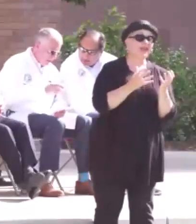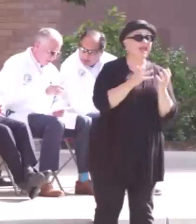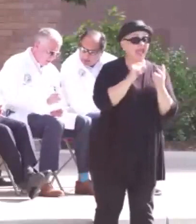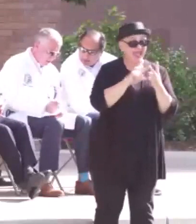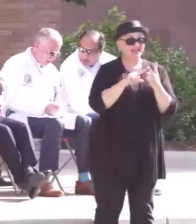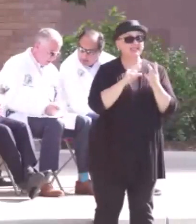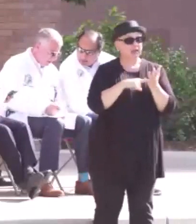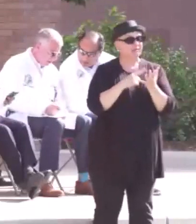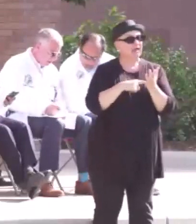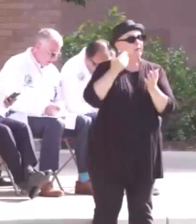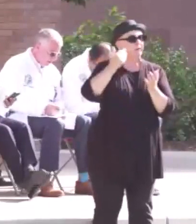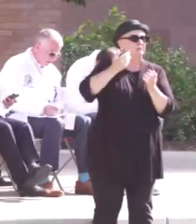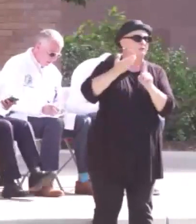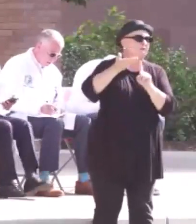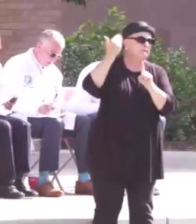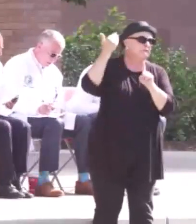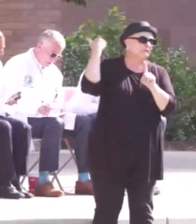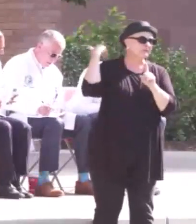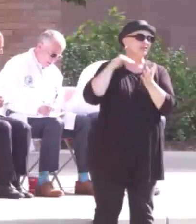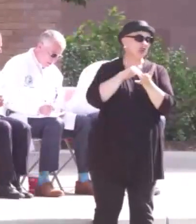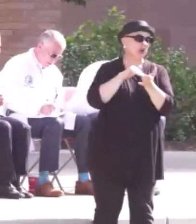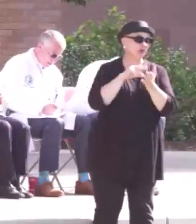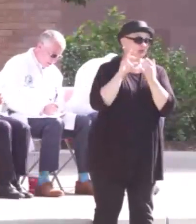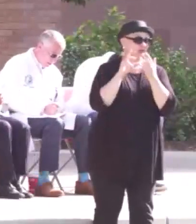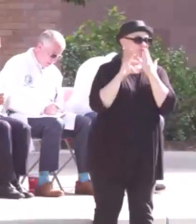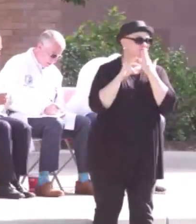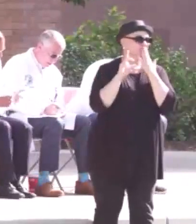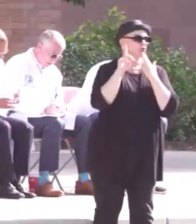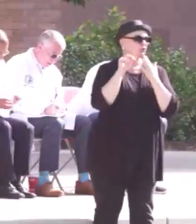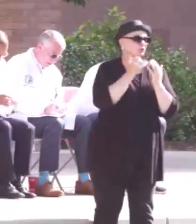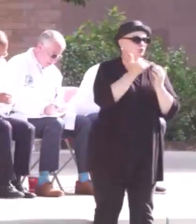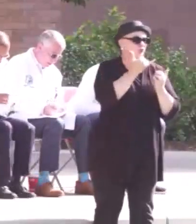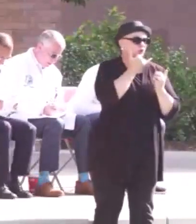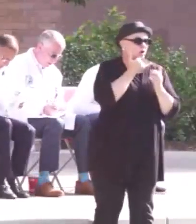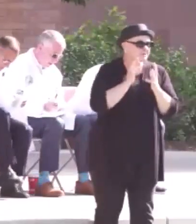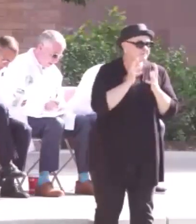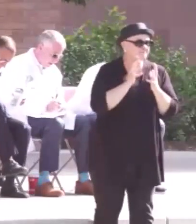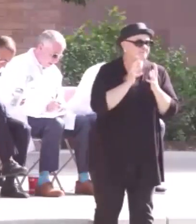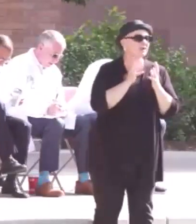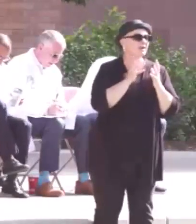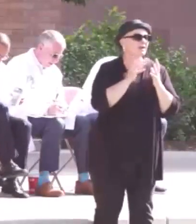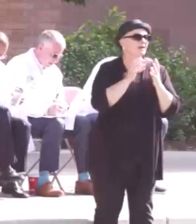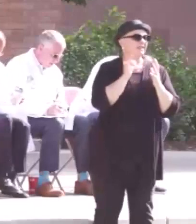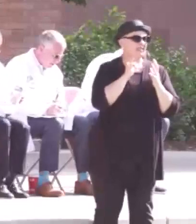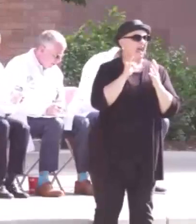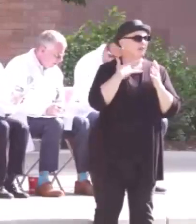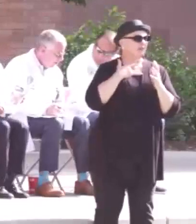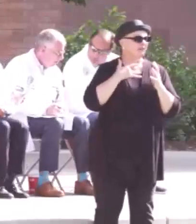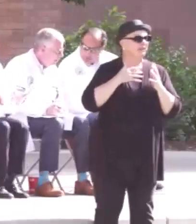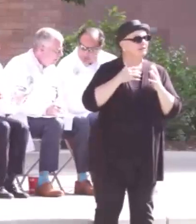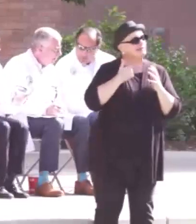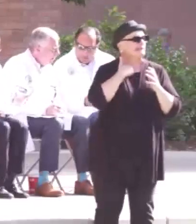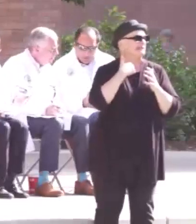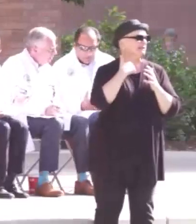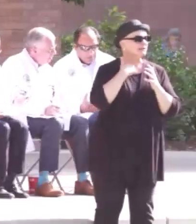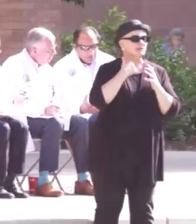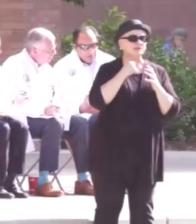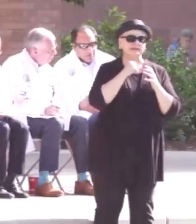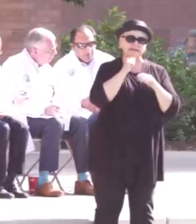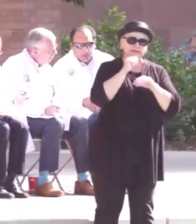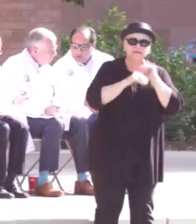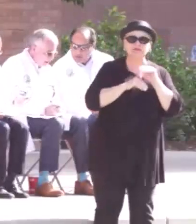disconcerting thought. It is also empowering. to know that our professional identity was